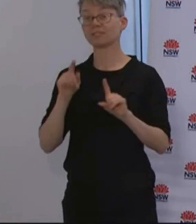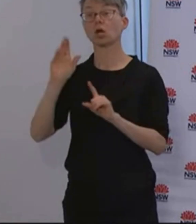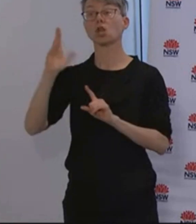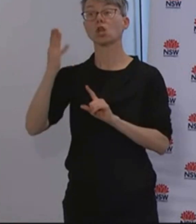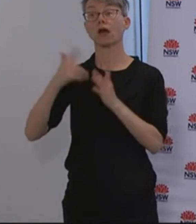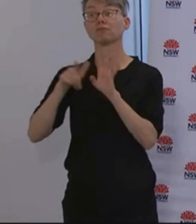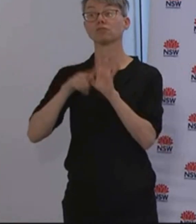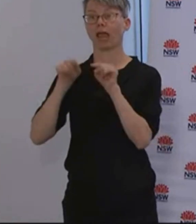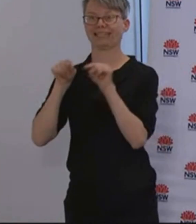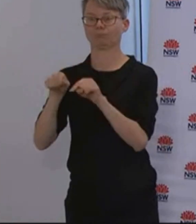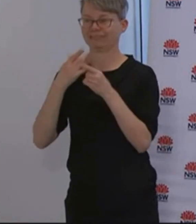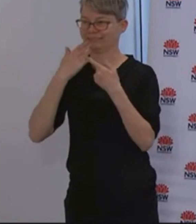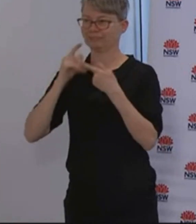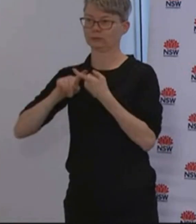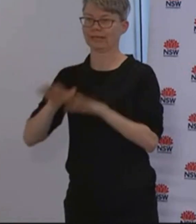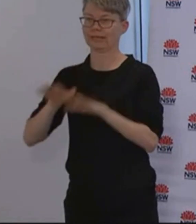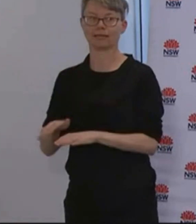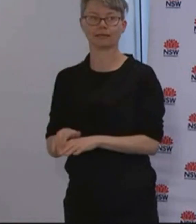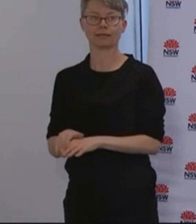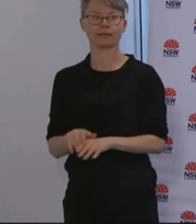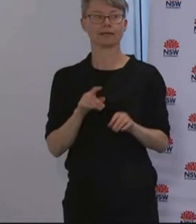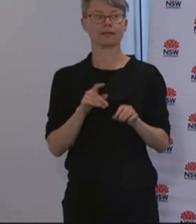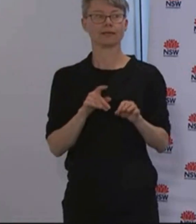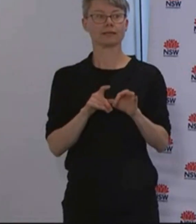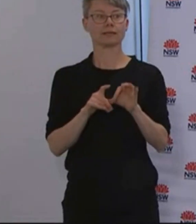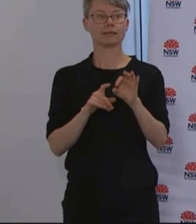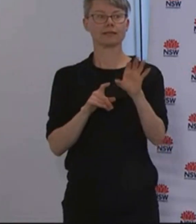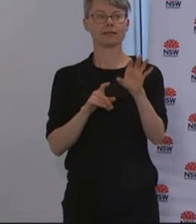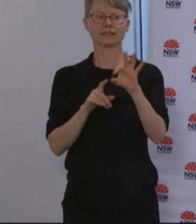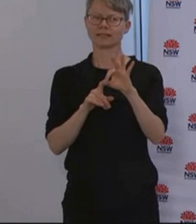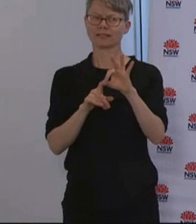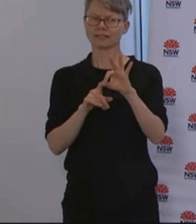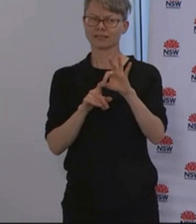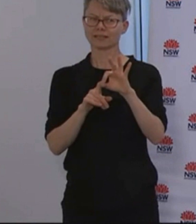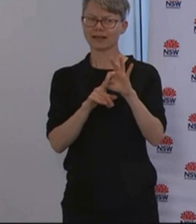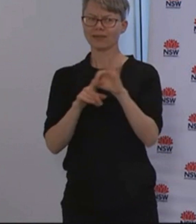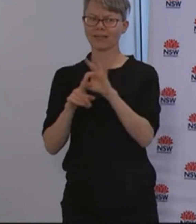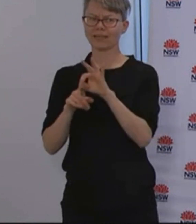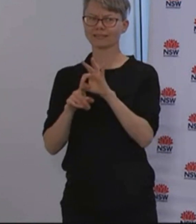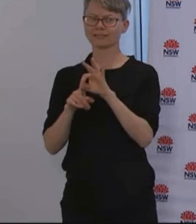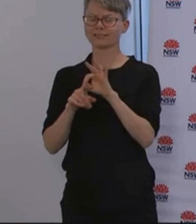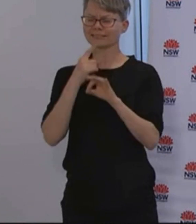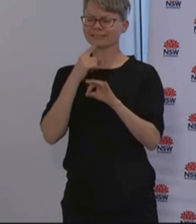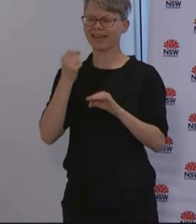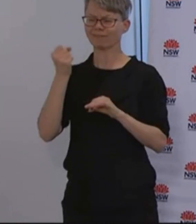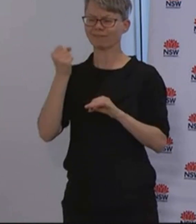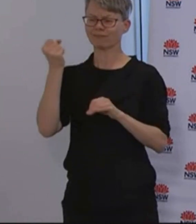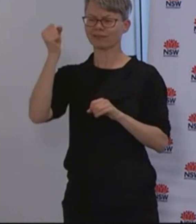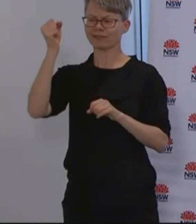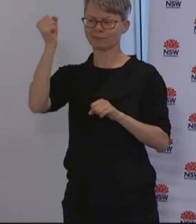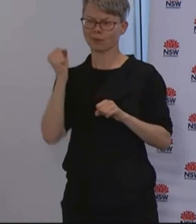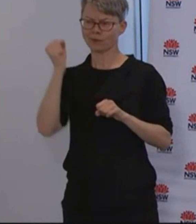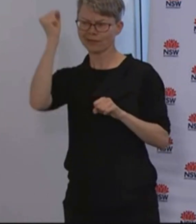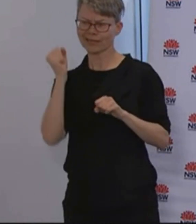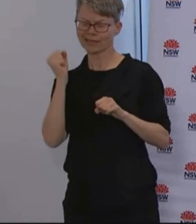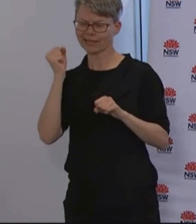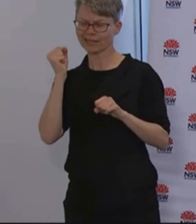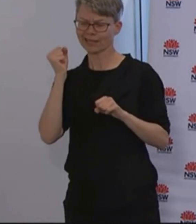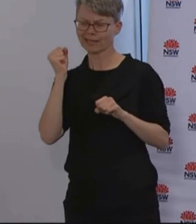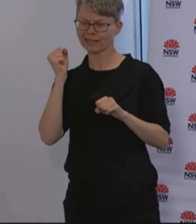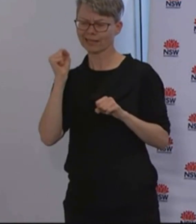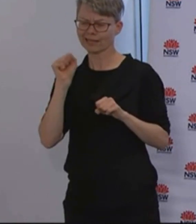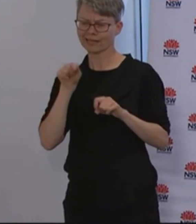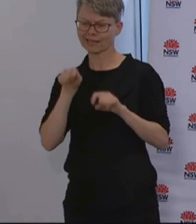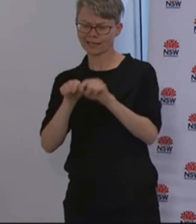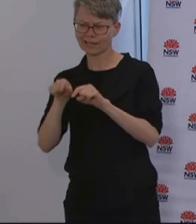at that Crossroads Hotel. Doctor, thank you. There does seem to be a link here, sorry, there's a link here with poker machines. There's several of these venues have poker machines. Have you got to look at that